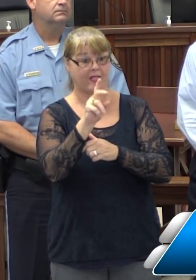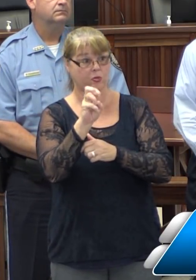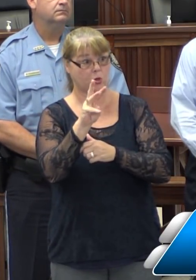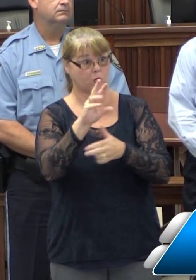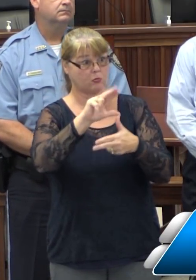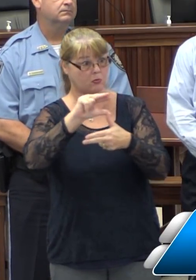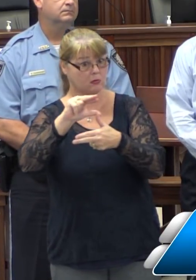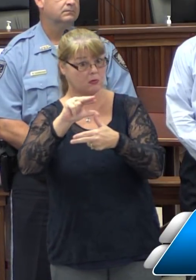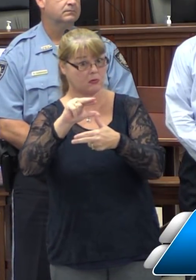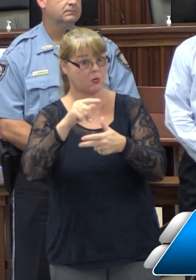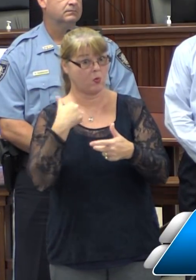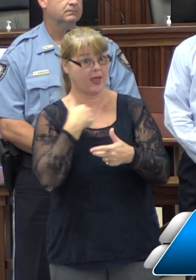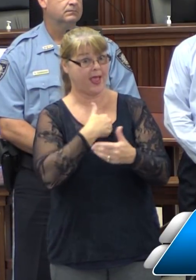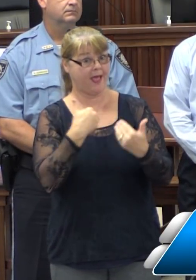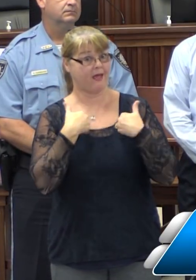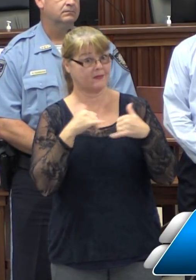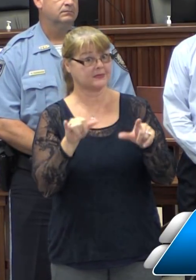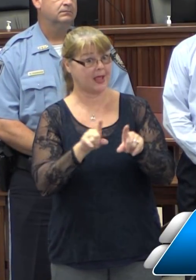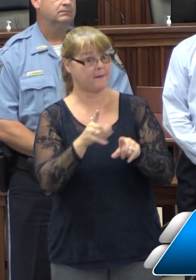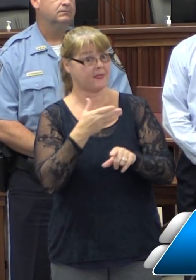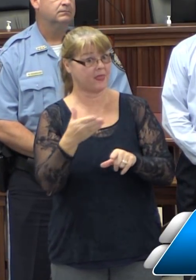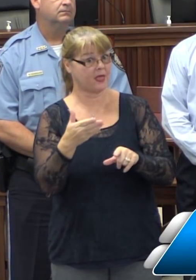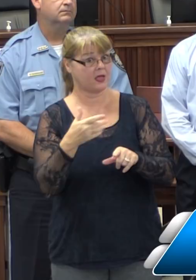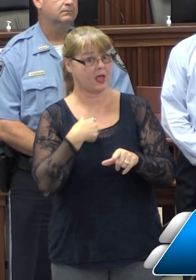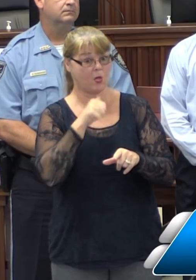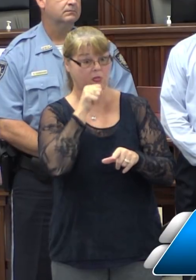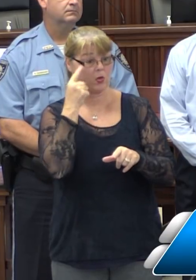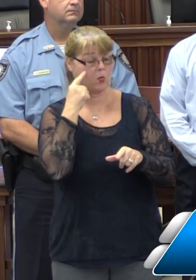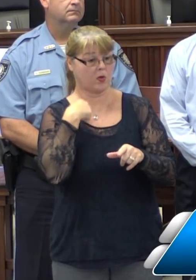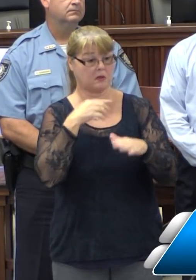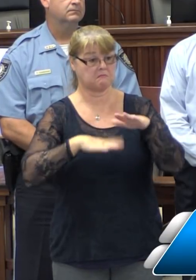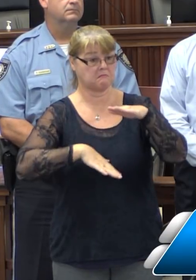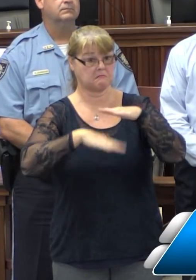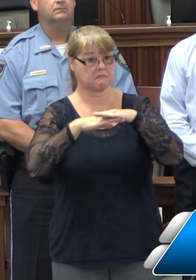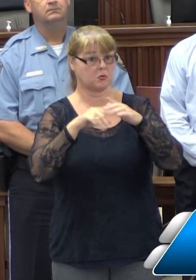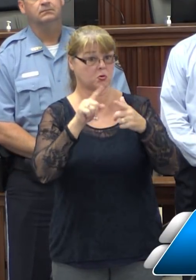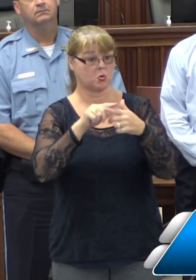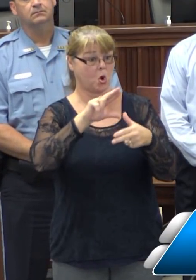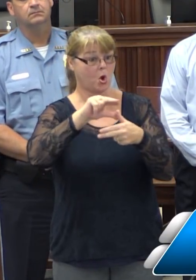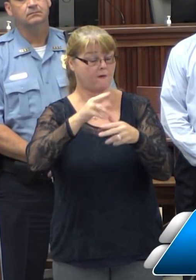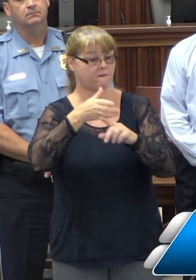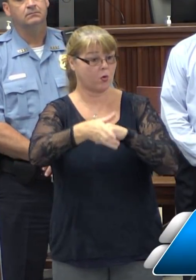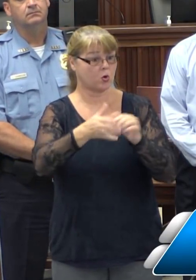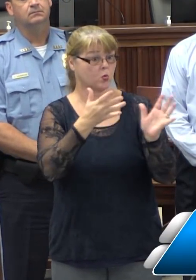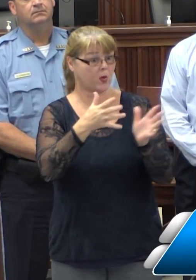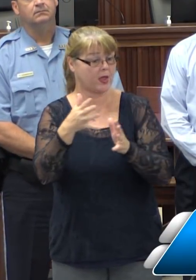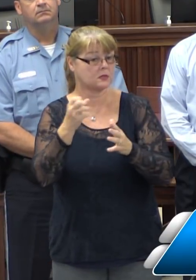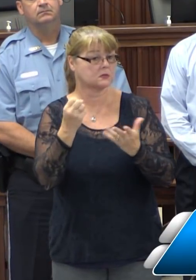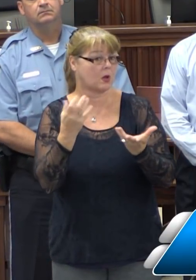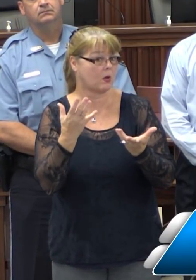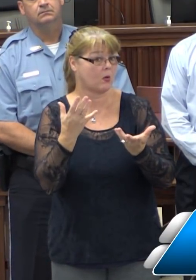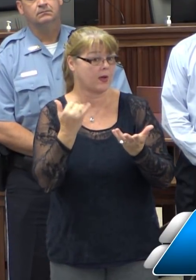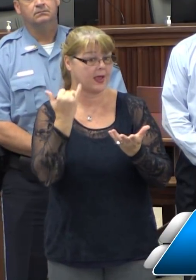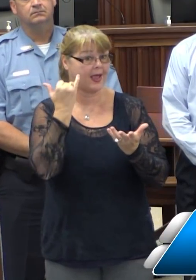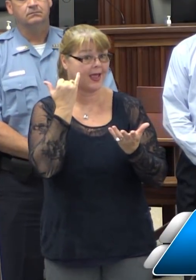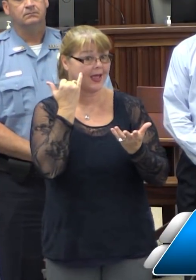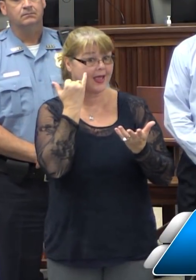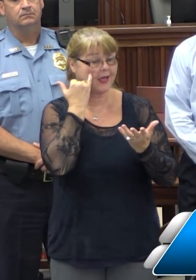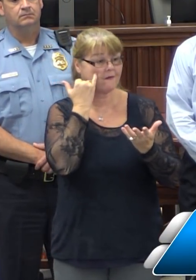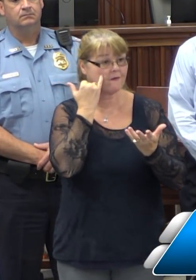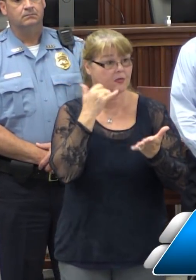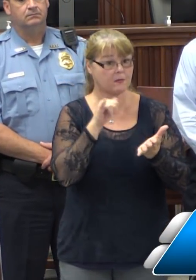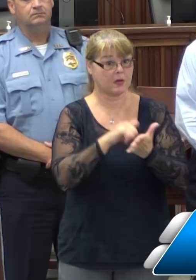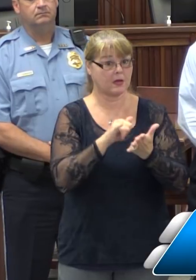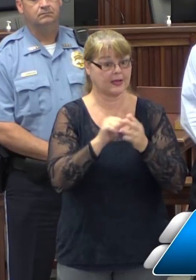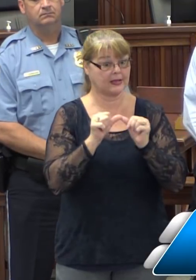tropical storm force winds, and Right. I don't even think we even got up to hurricane force winds. No. So if the